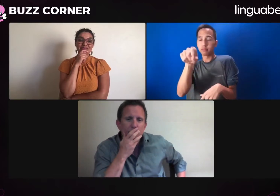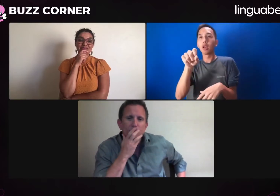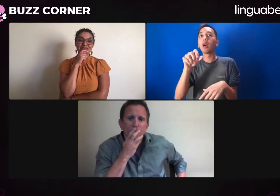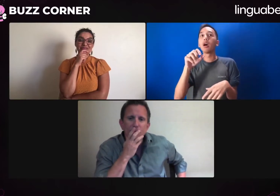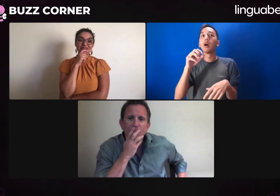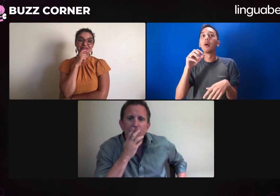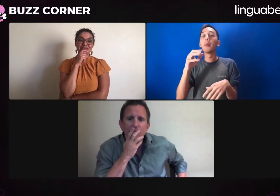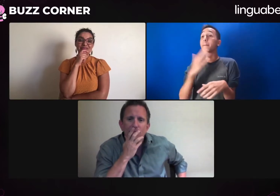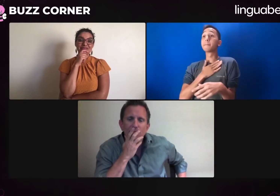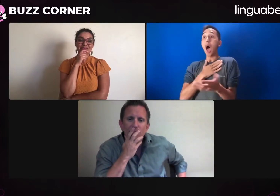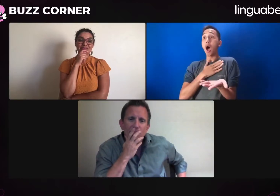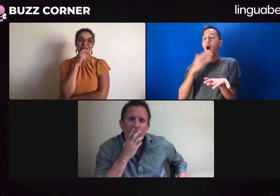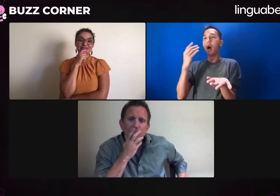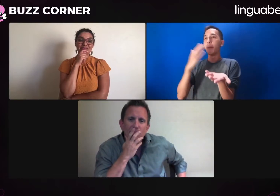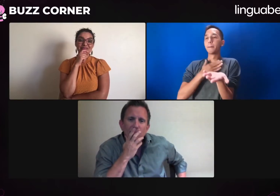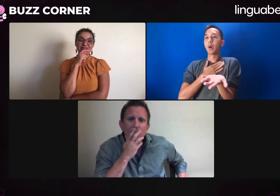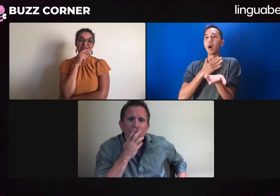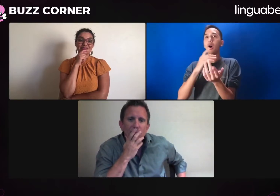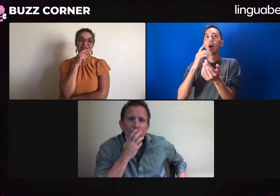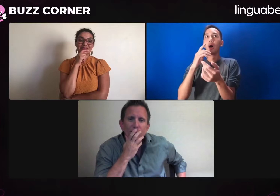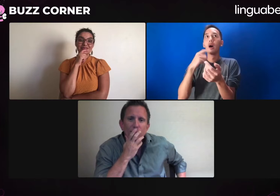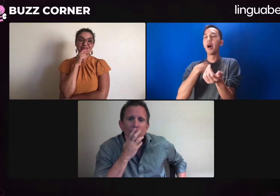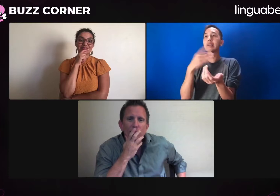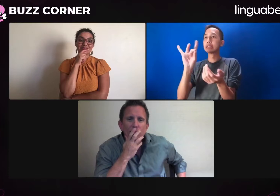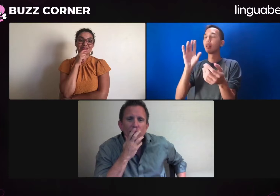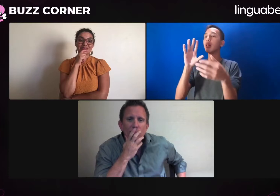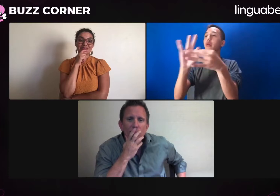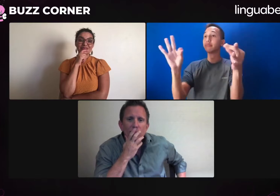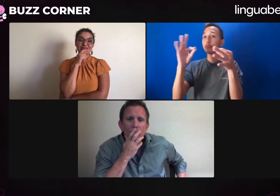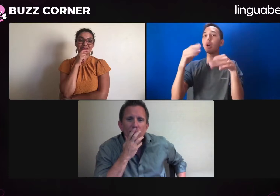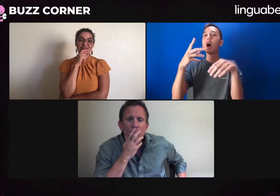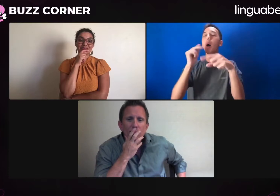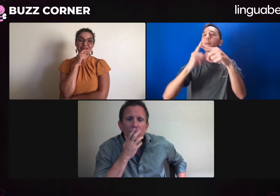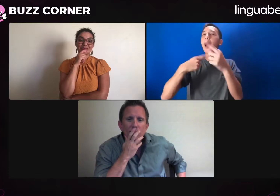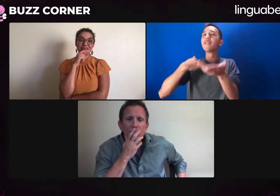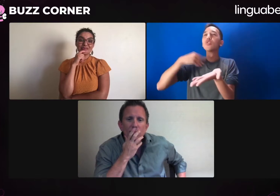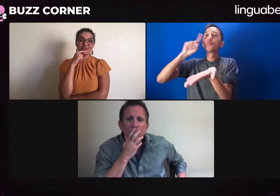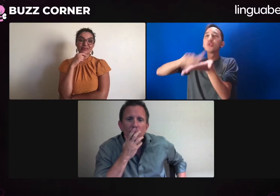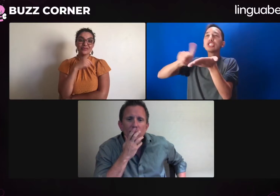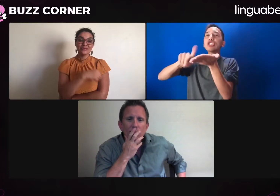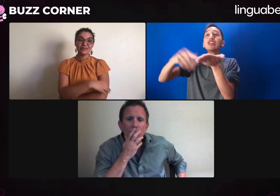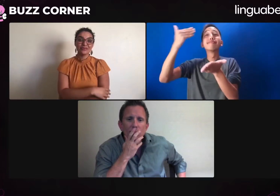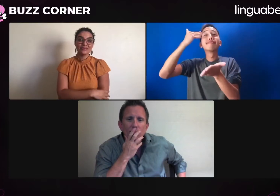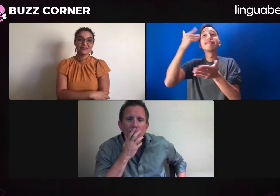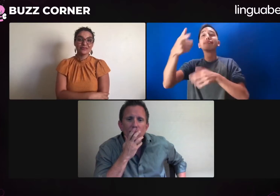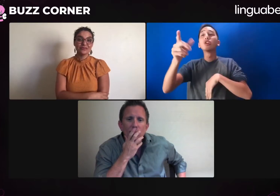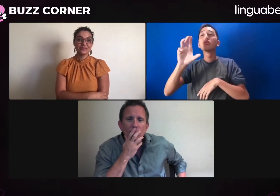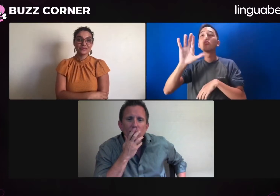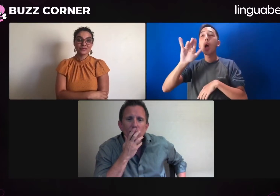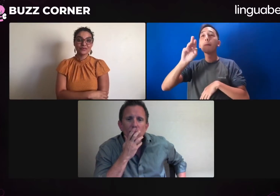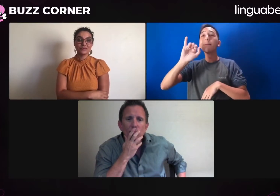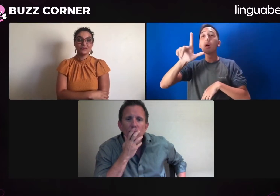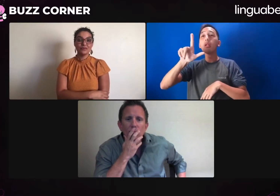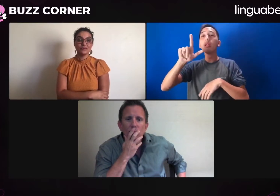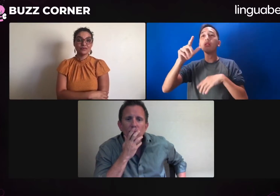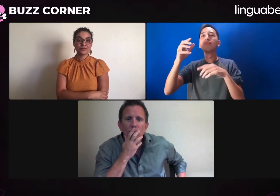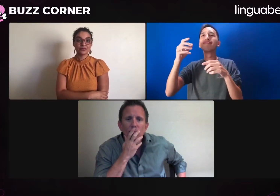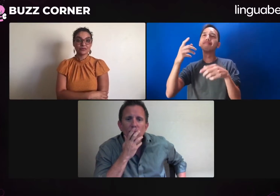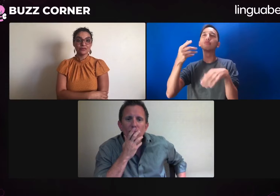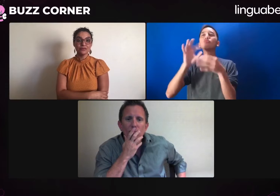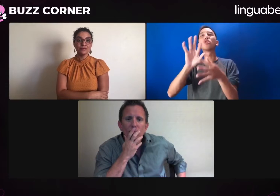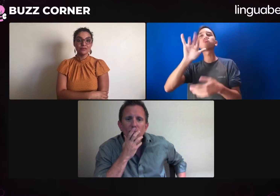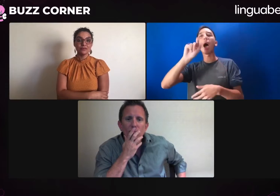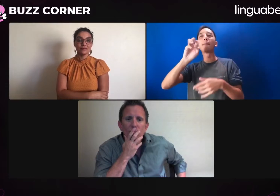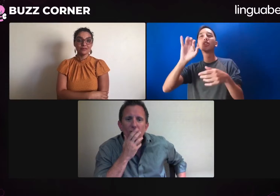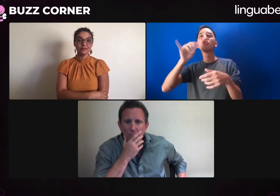about penalties. Yes, very much so. So I did make a comment, and then I also have done some